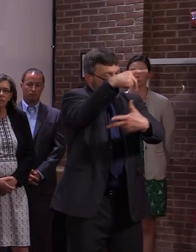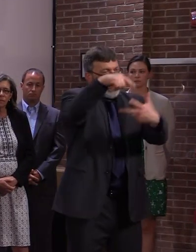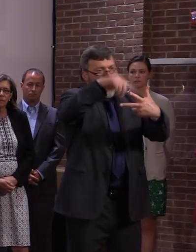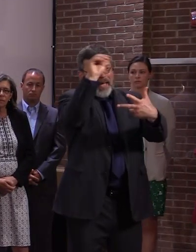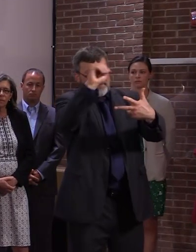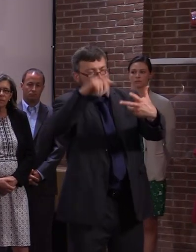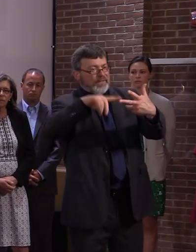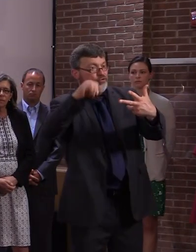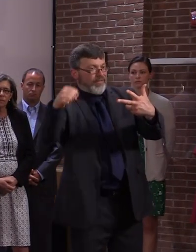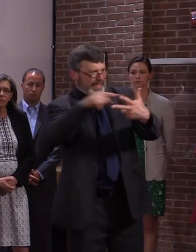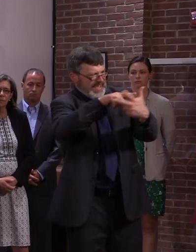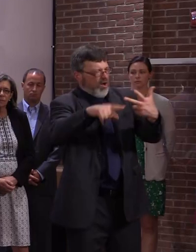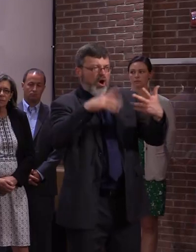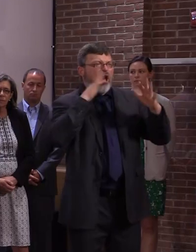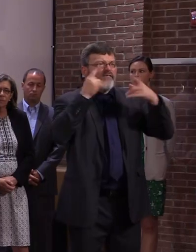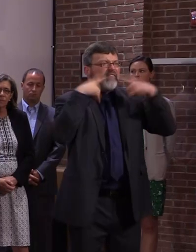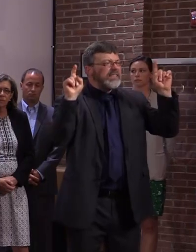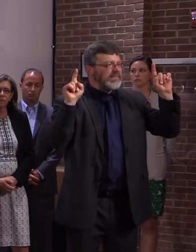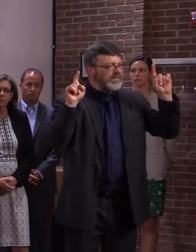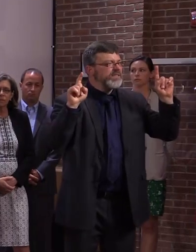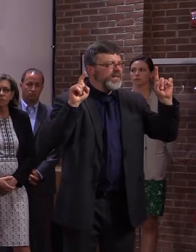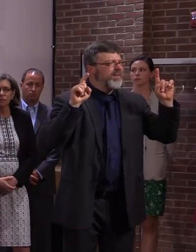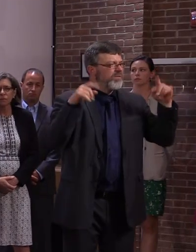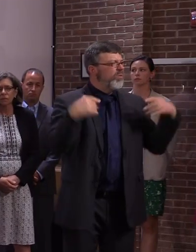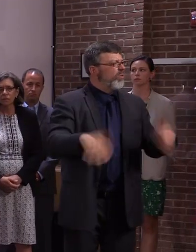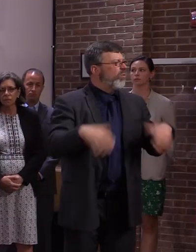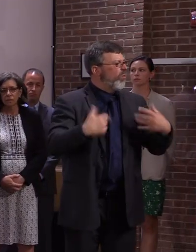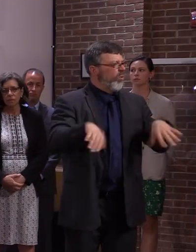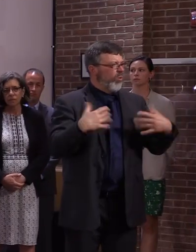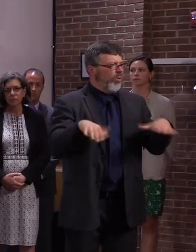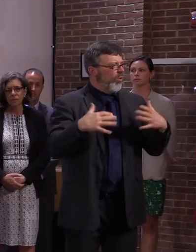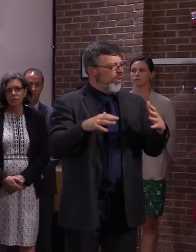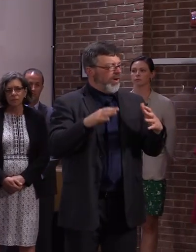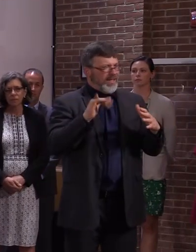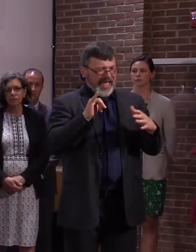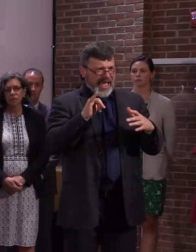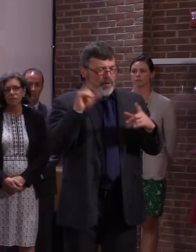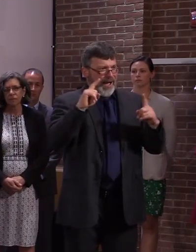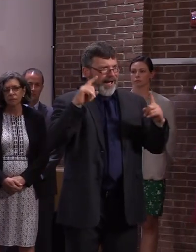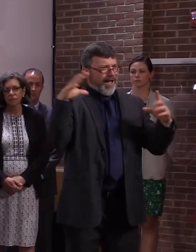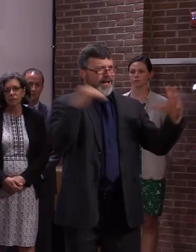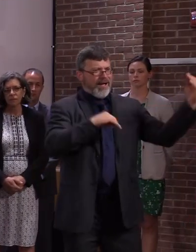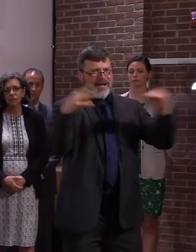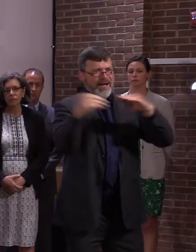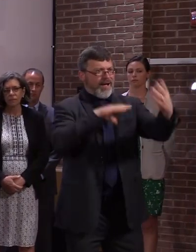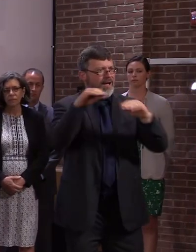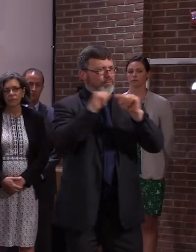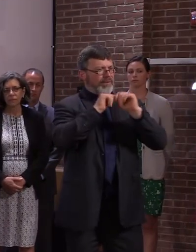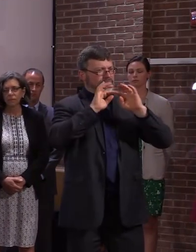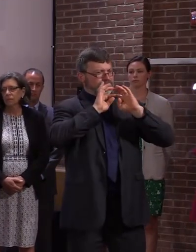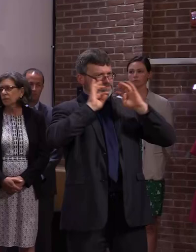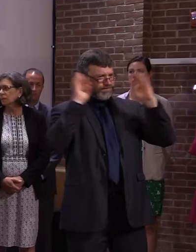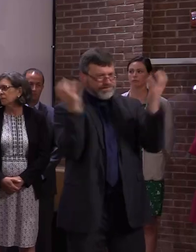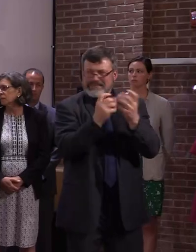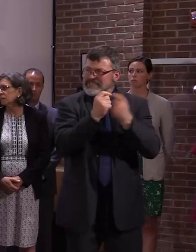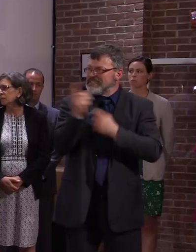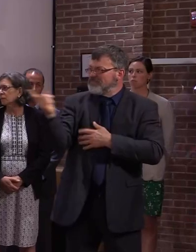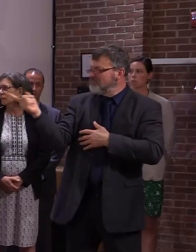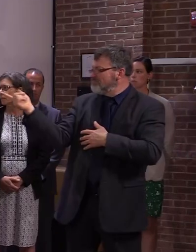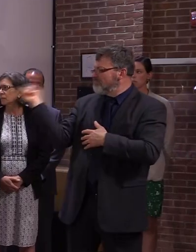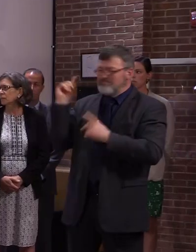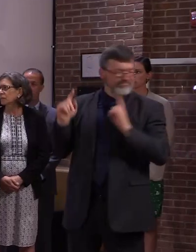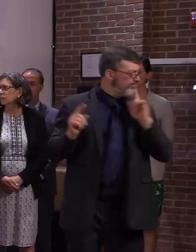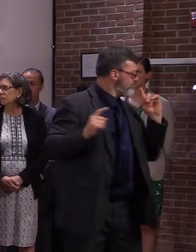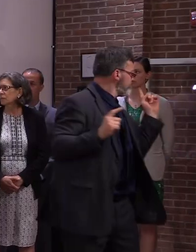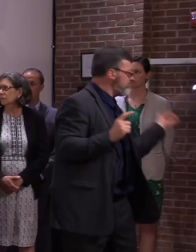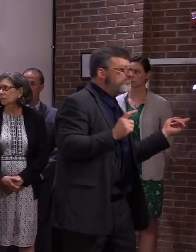that. And again, it takes everyone working together to accomplish that. So Dr. Levine, anything you want to